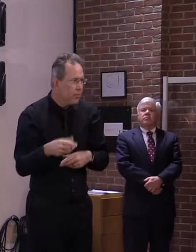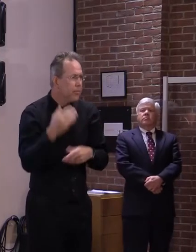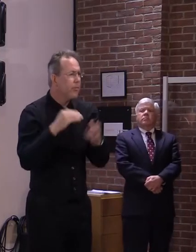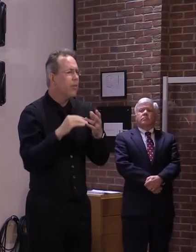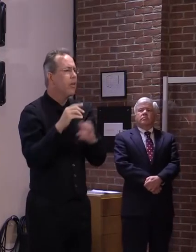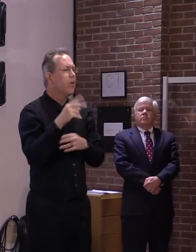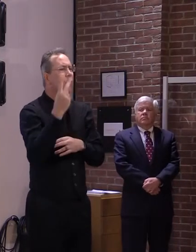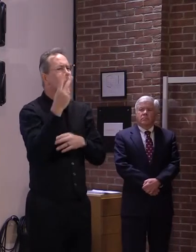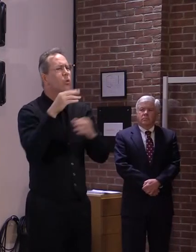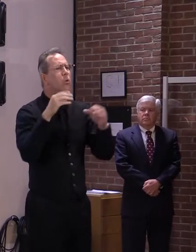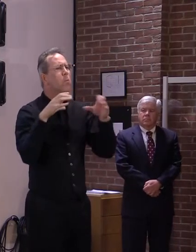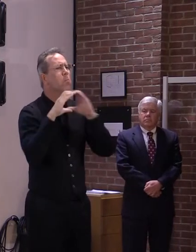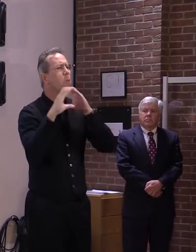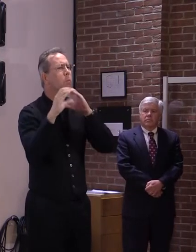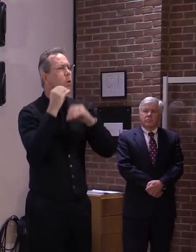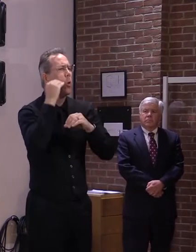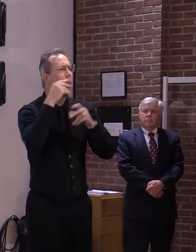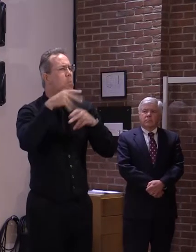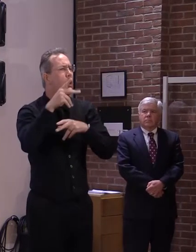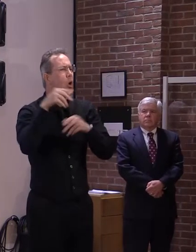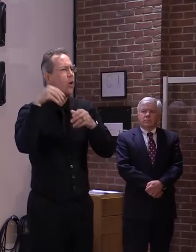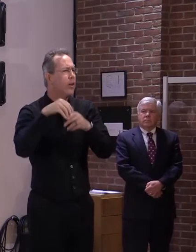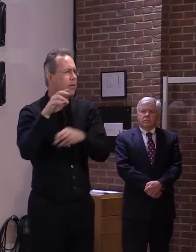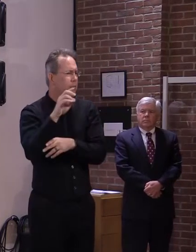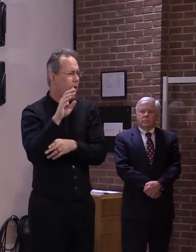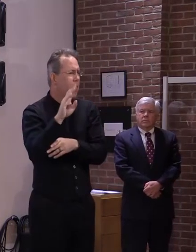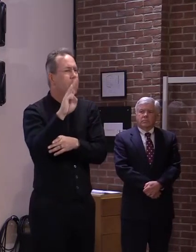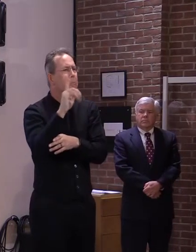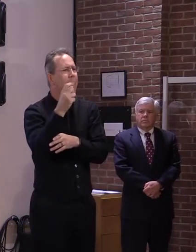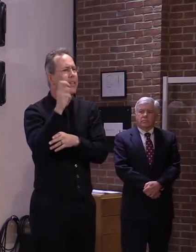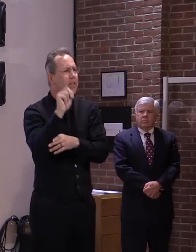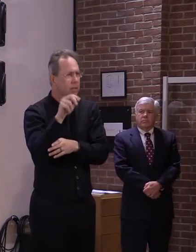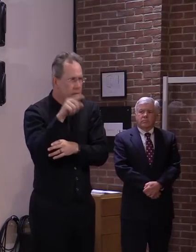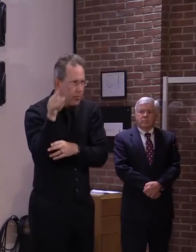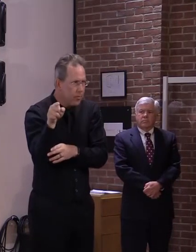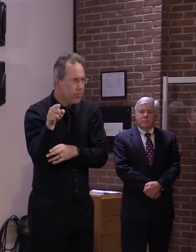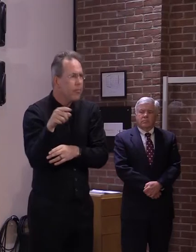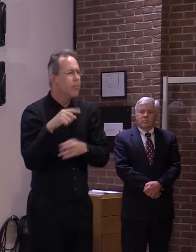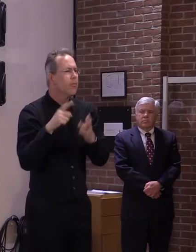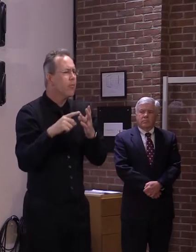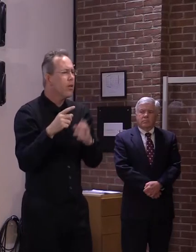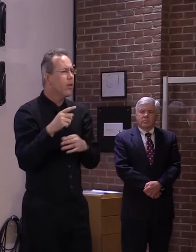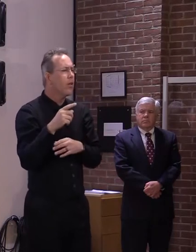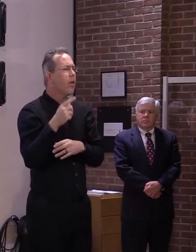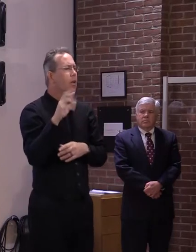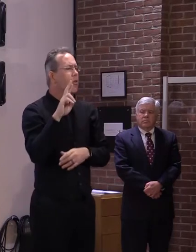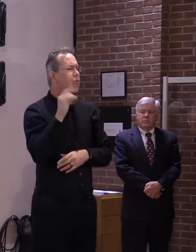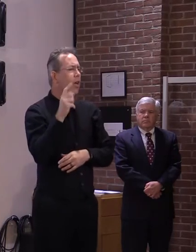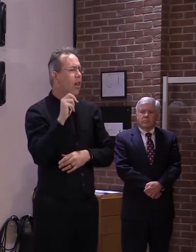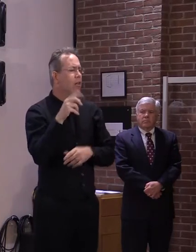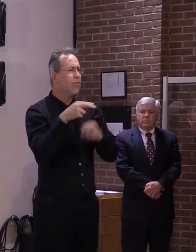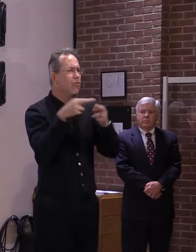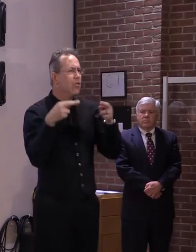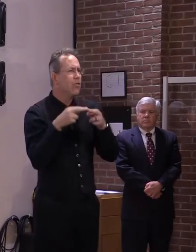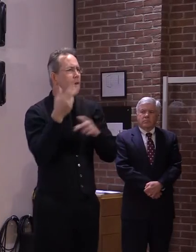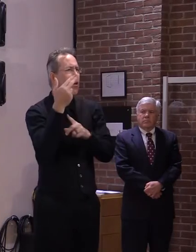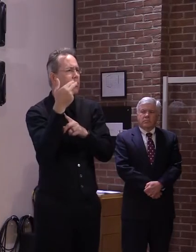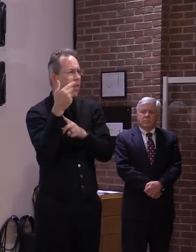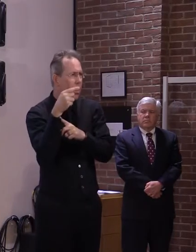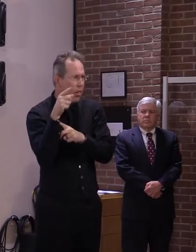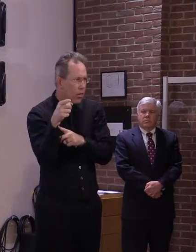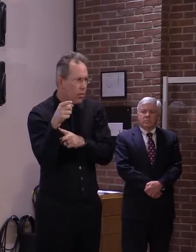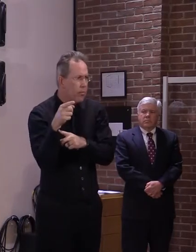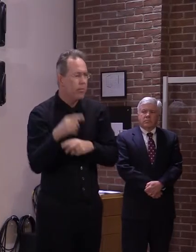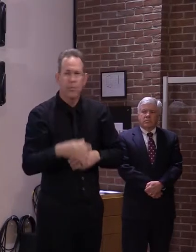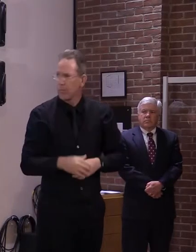Country Hospital, and Northwestern Medical Center. Today through Sunday, there